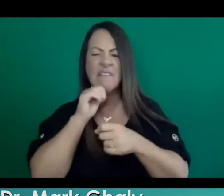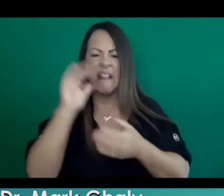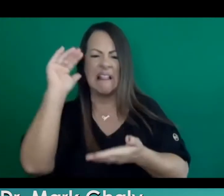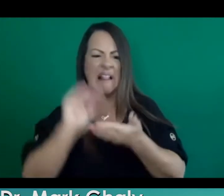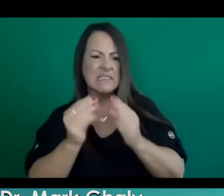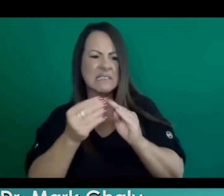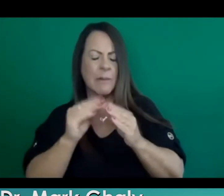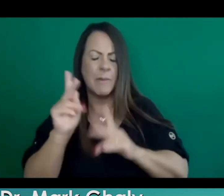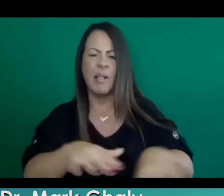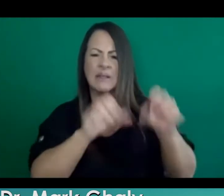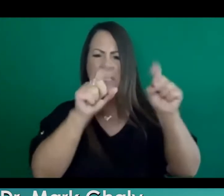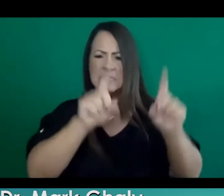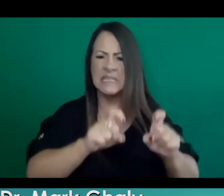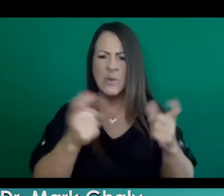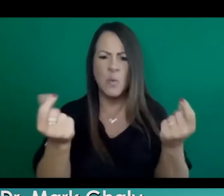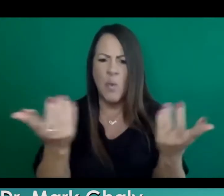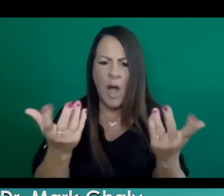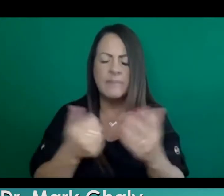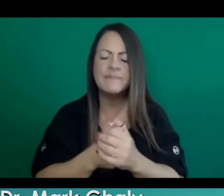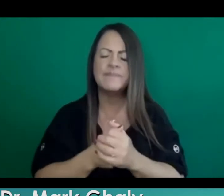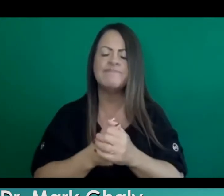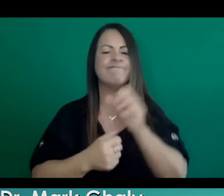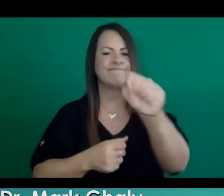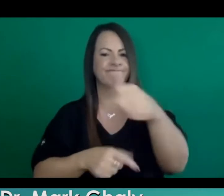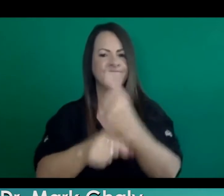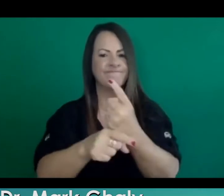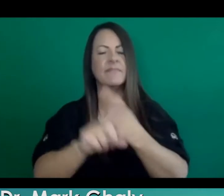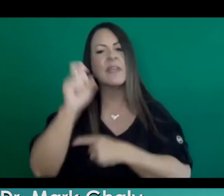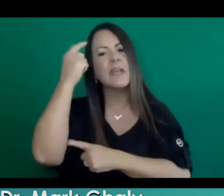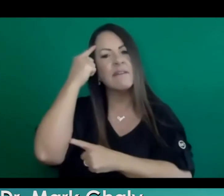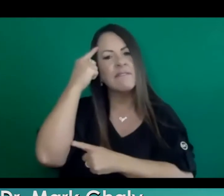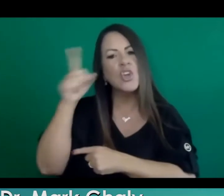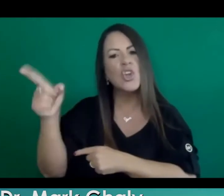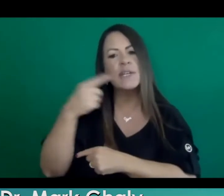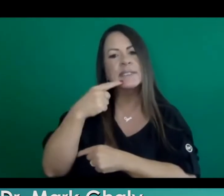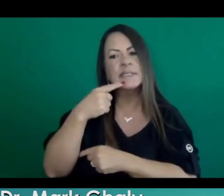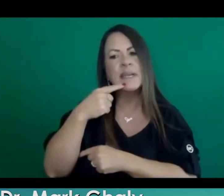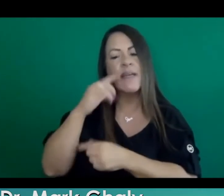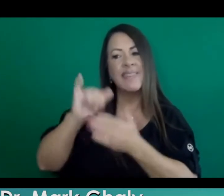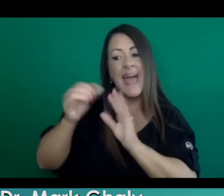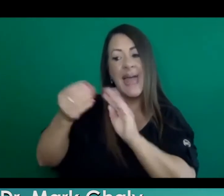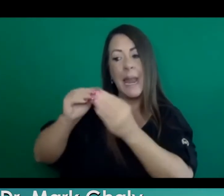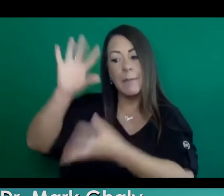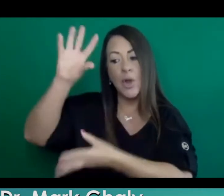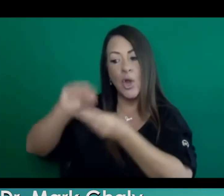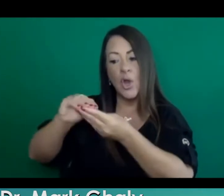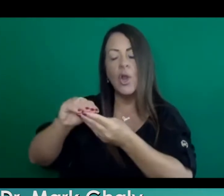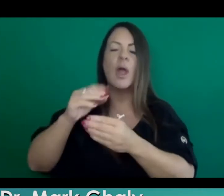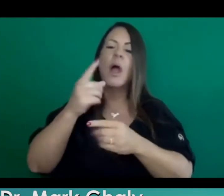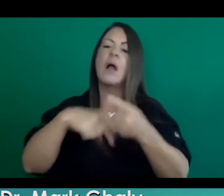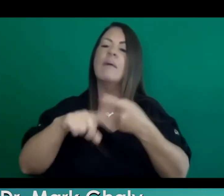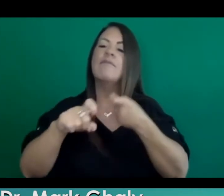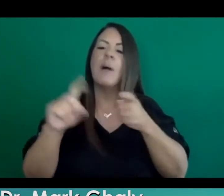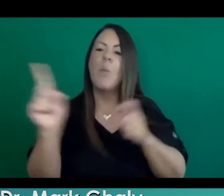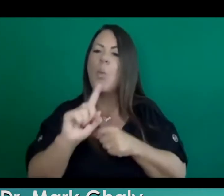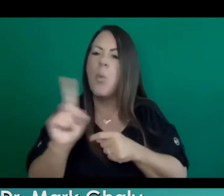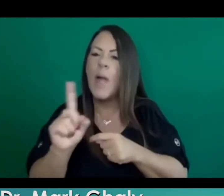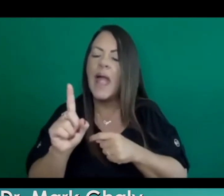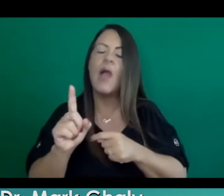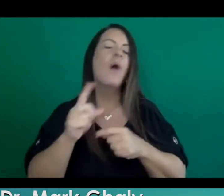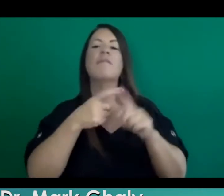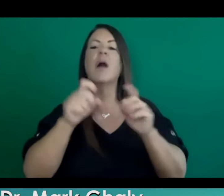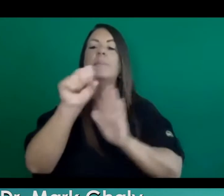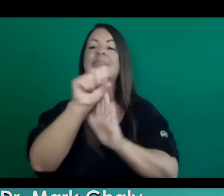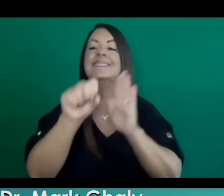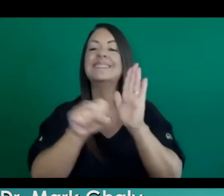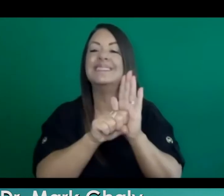and I heard the governor say labs as well. Really, these are the state testing sites. So we've been talking to you about over 100,